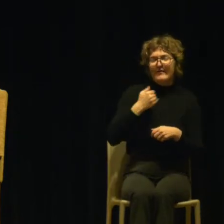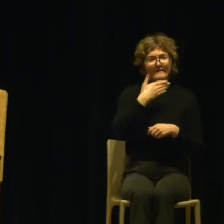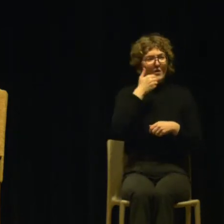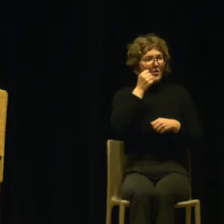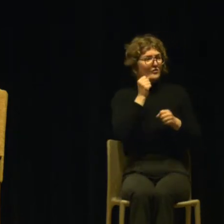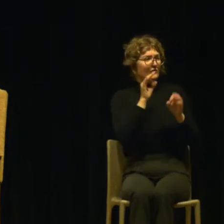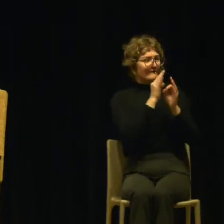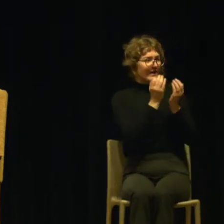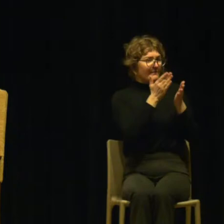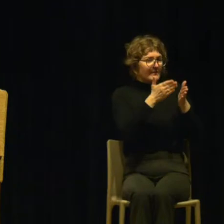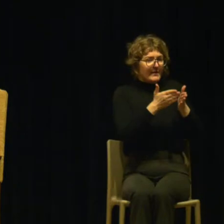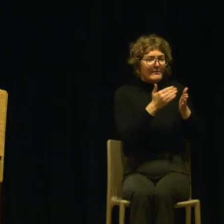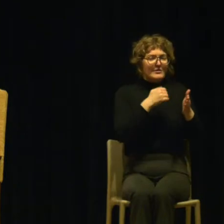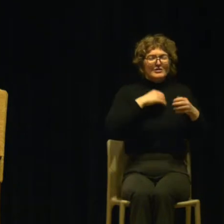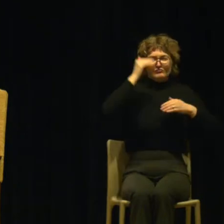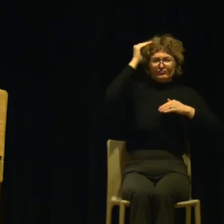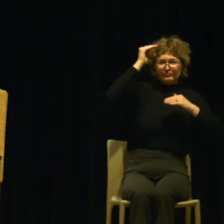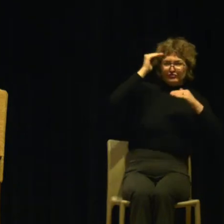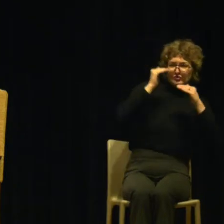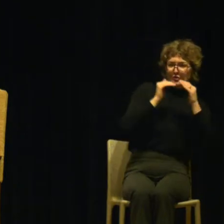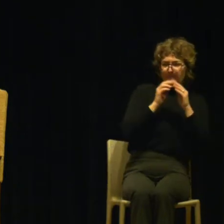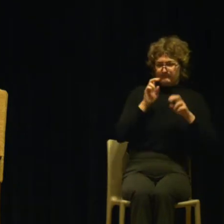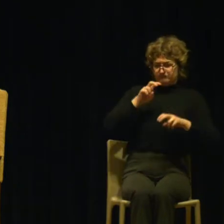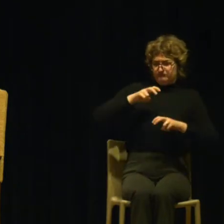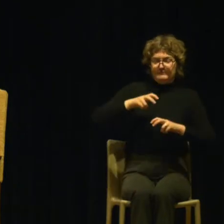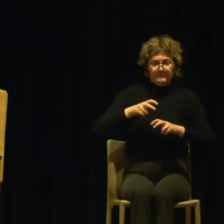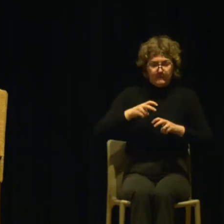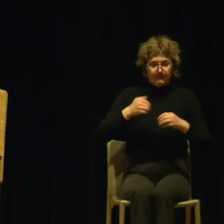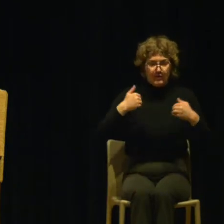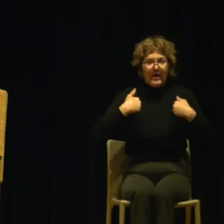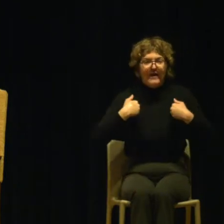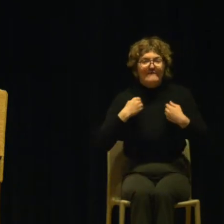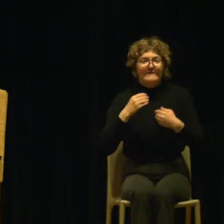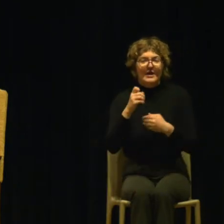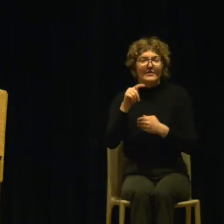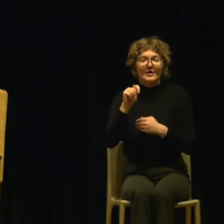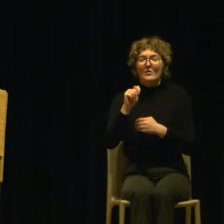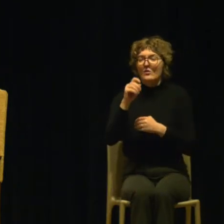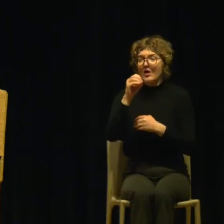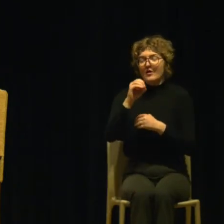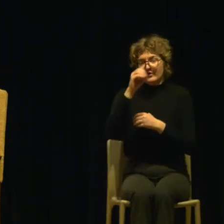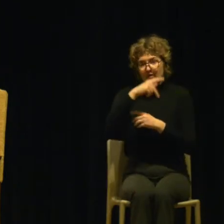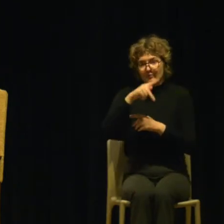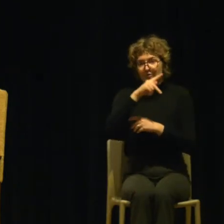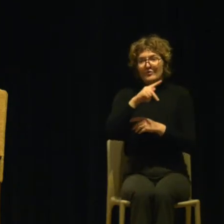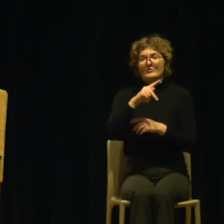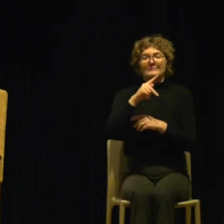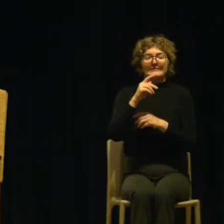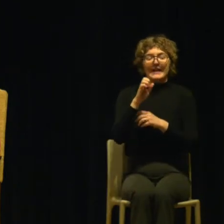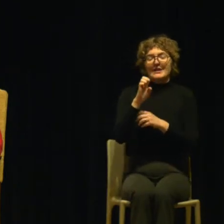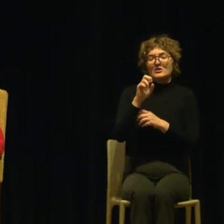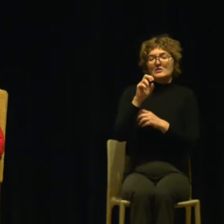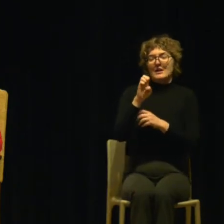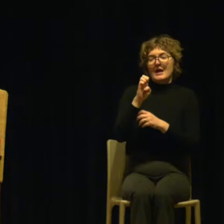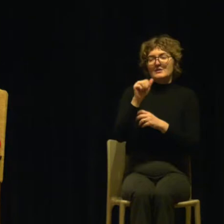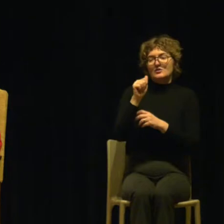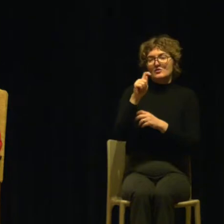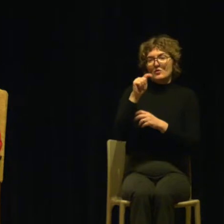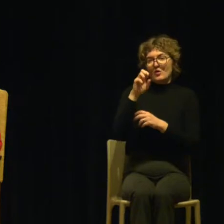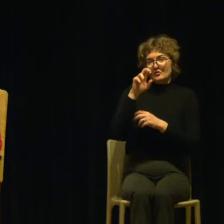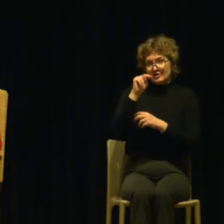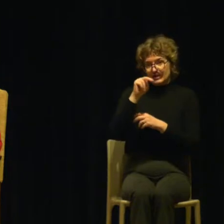now you're shorter and the next thing you know, you're bent over, you got osteoporosis. And estrogen has a role to play. Estrogen for women